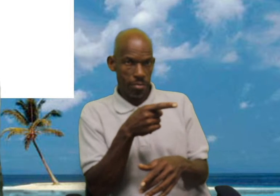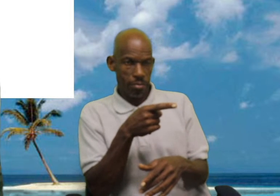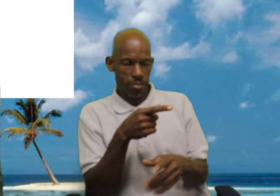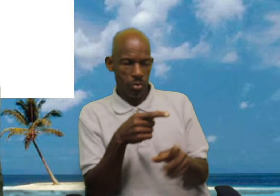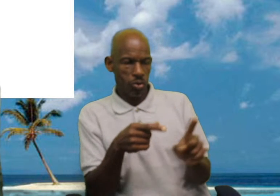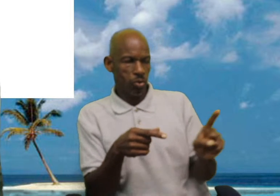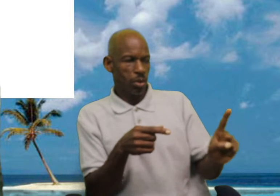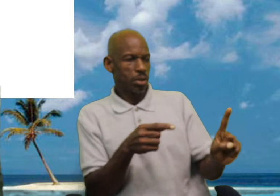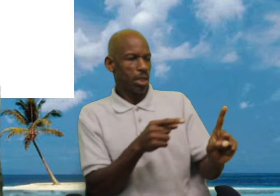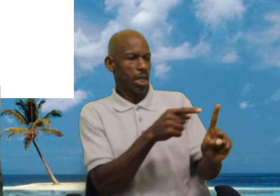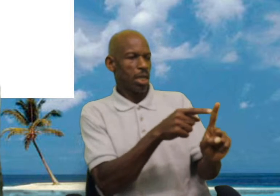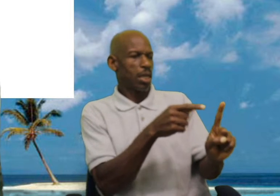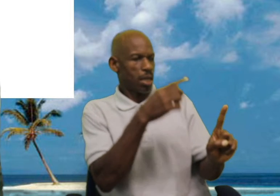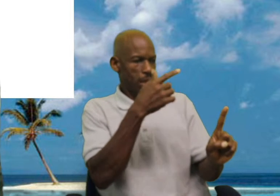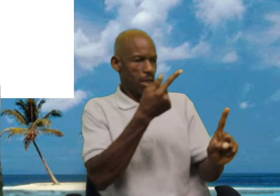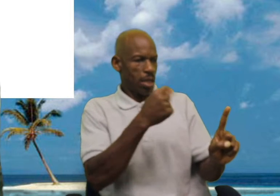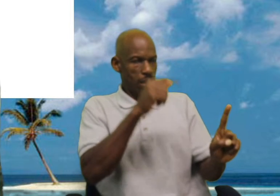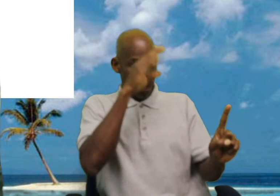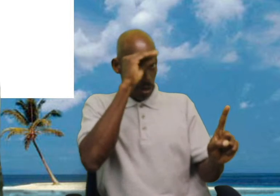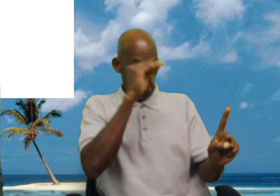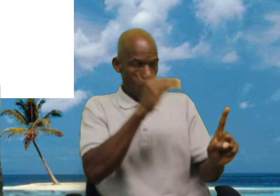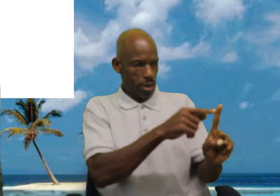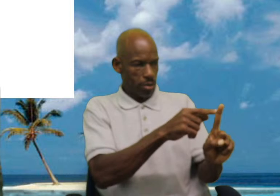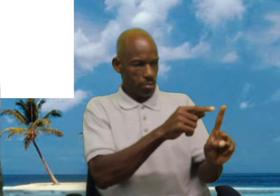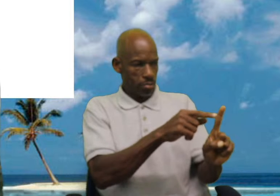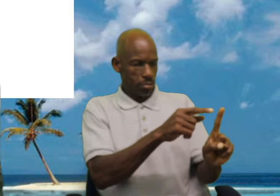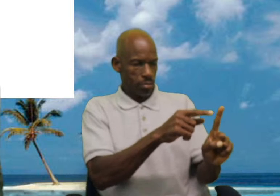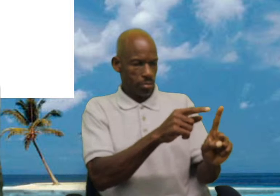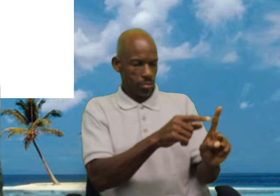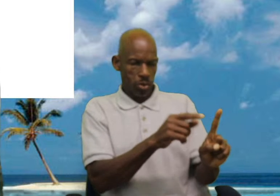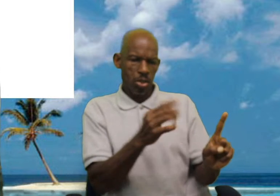The same boy I have.